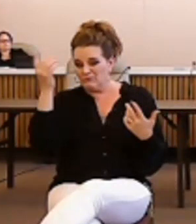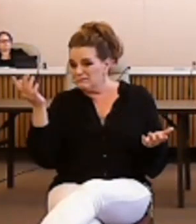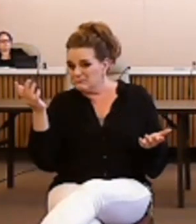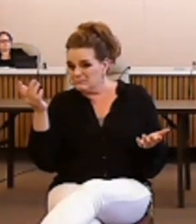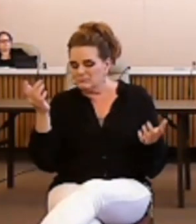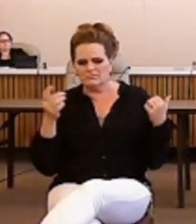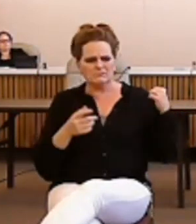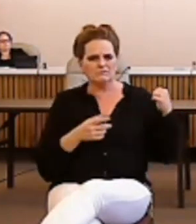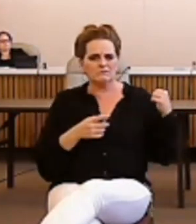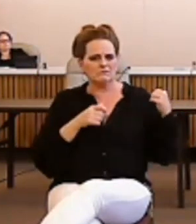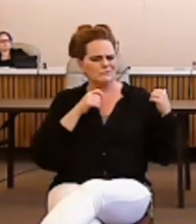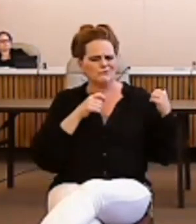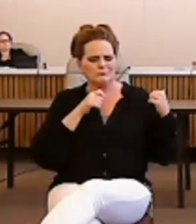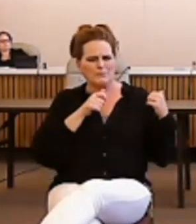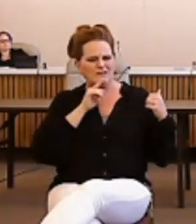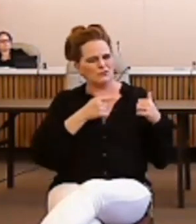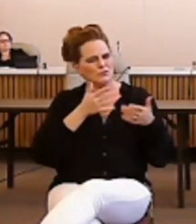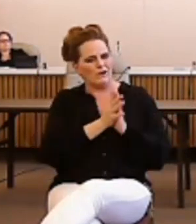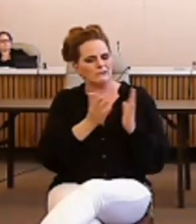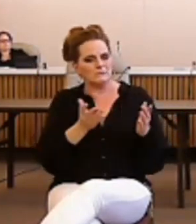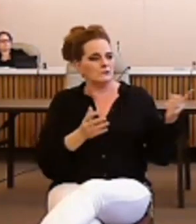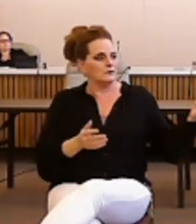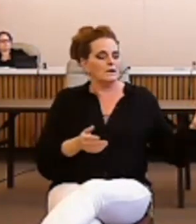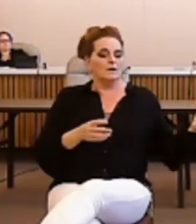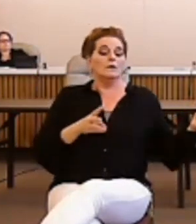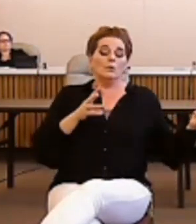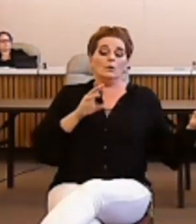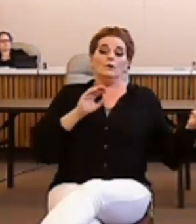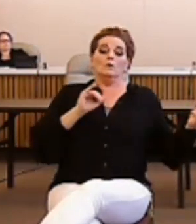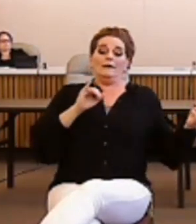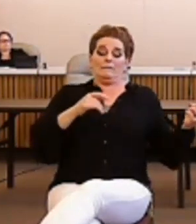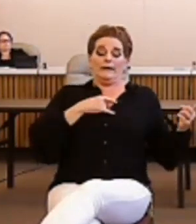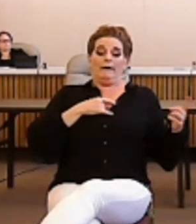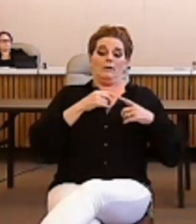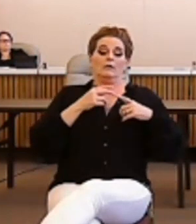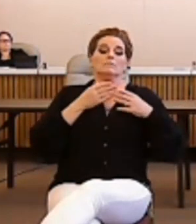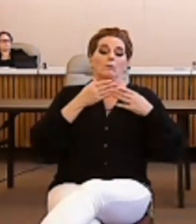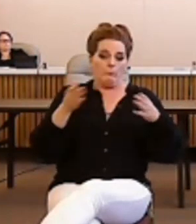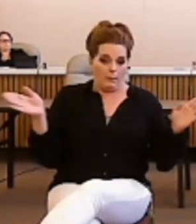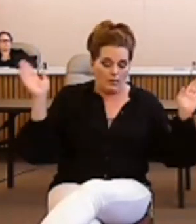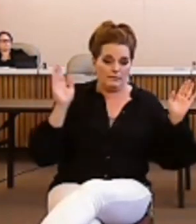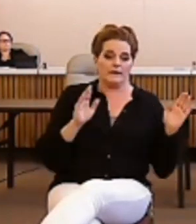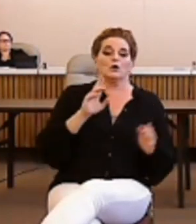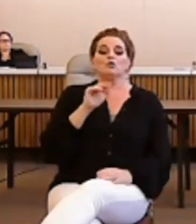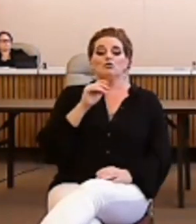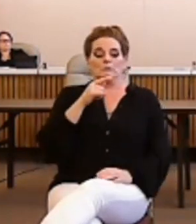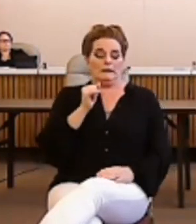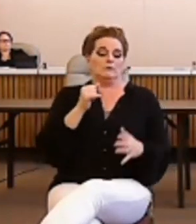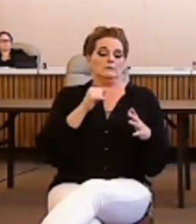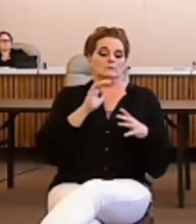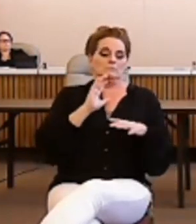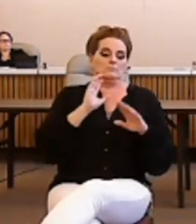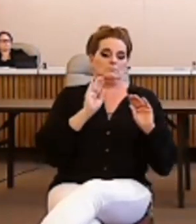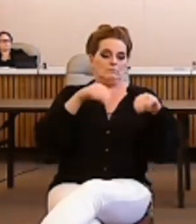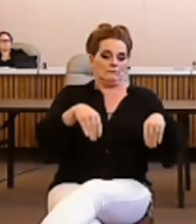I'm not sure what you're asking. Well, when we have public utilities put in alongside a project, those are